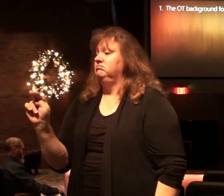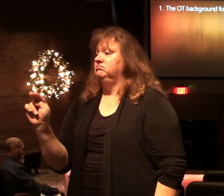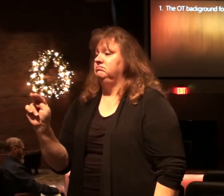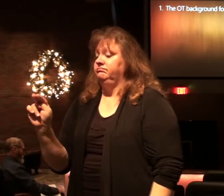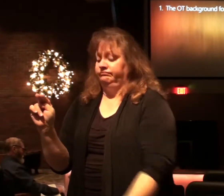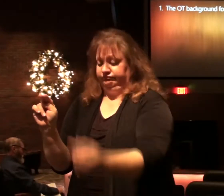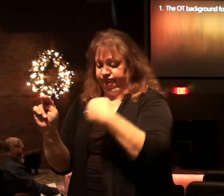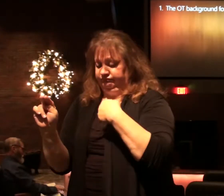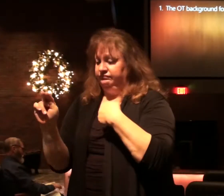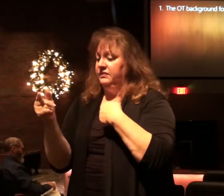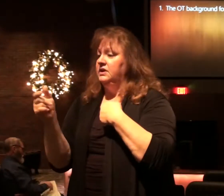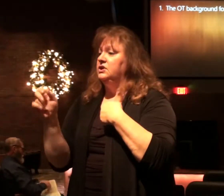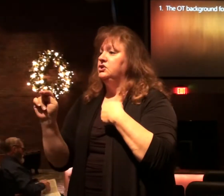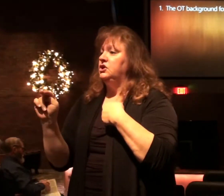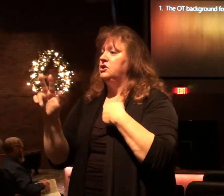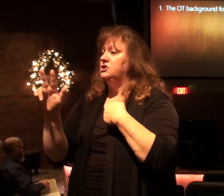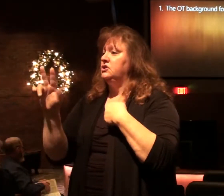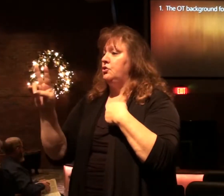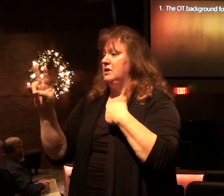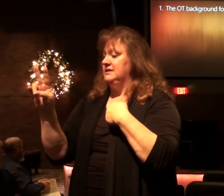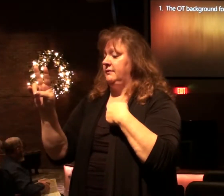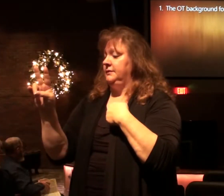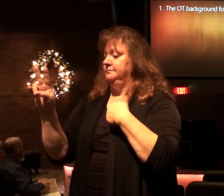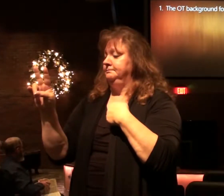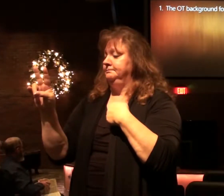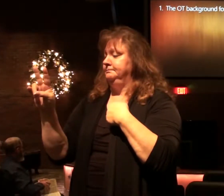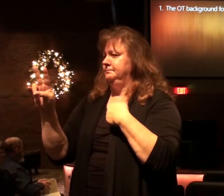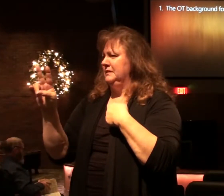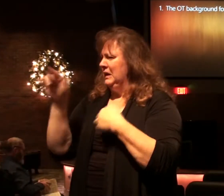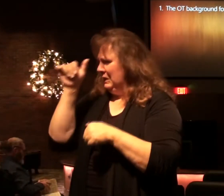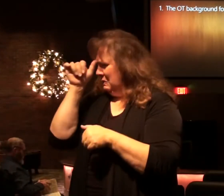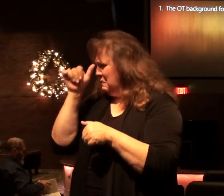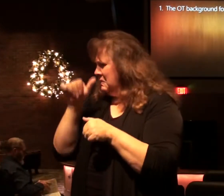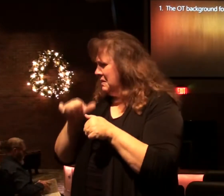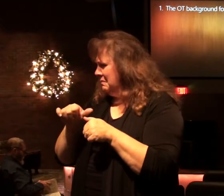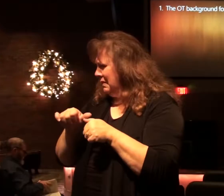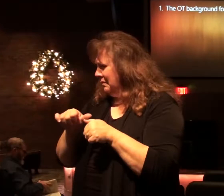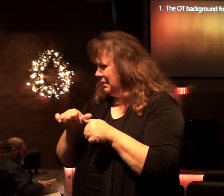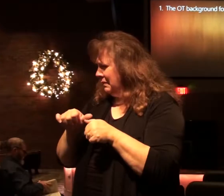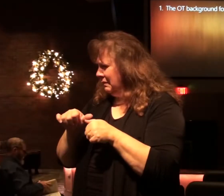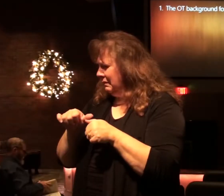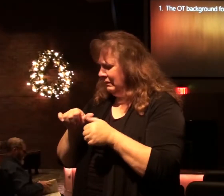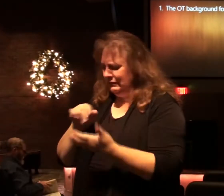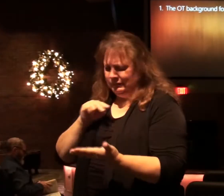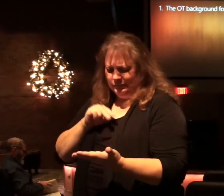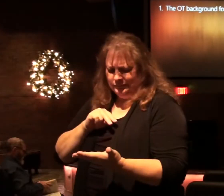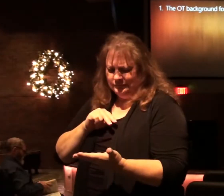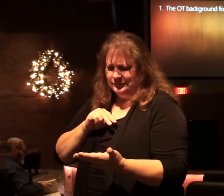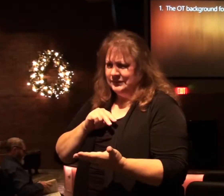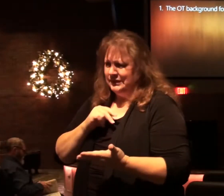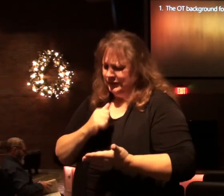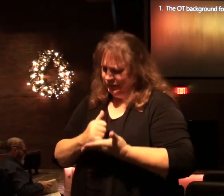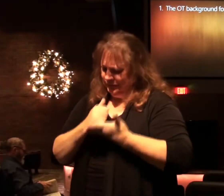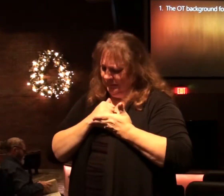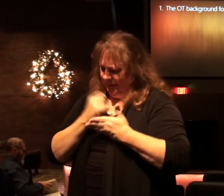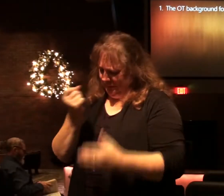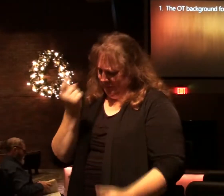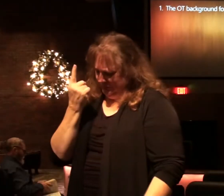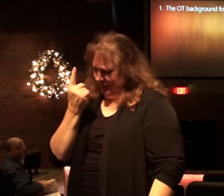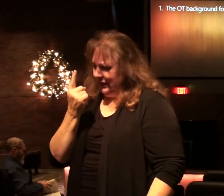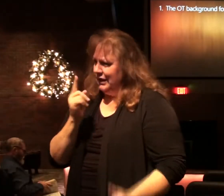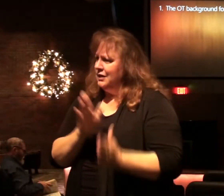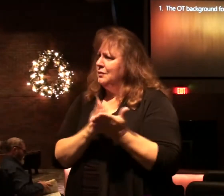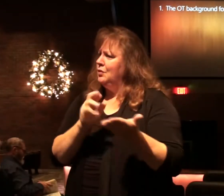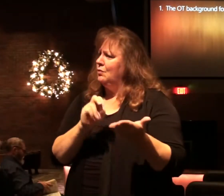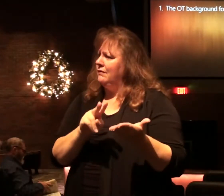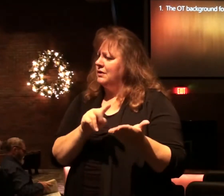Go back to Genesis chapter 37. Remember where we look for help in understanding the book of